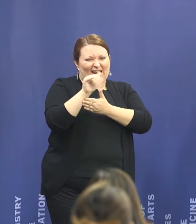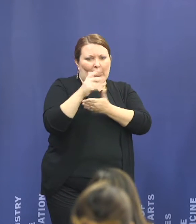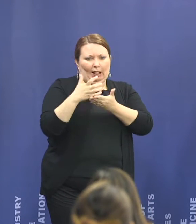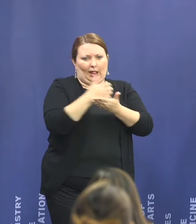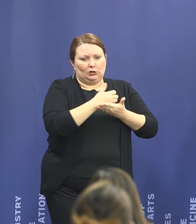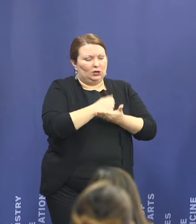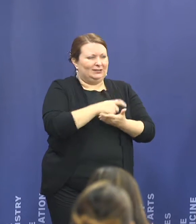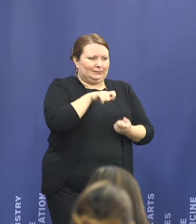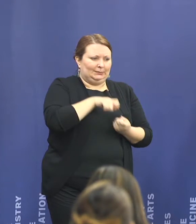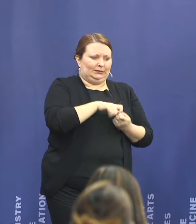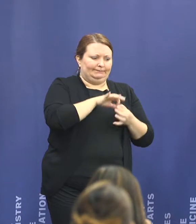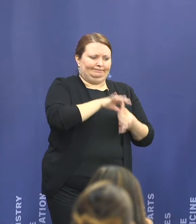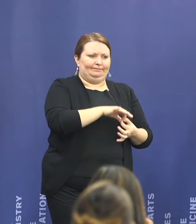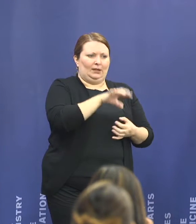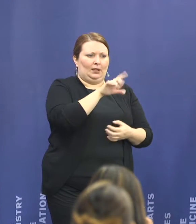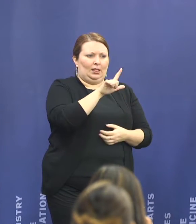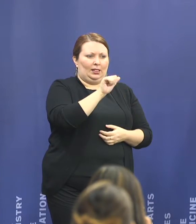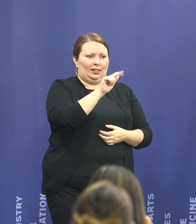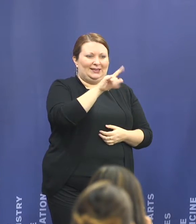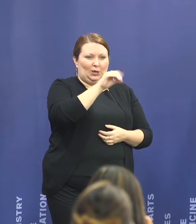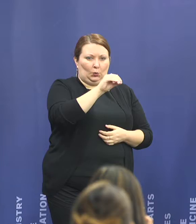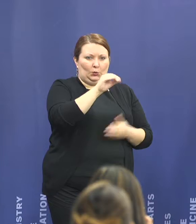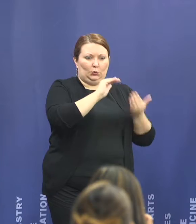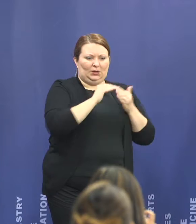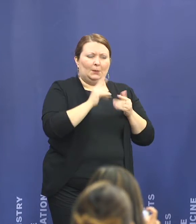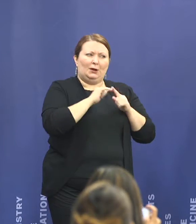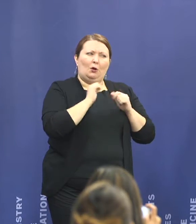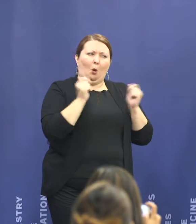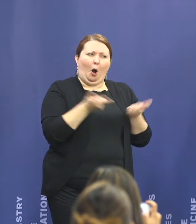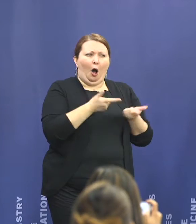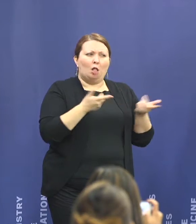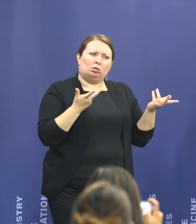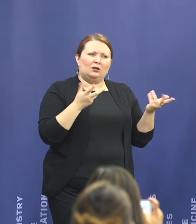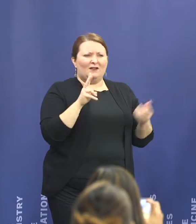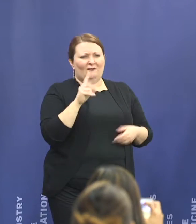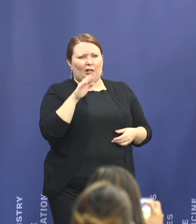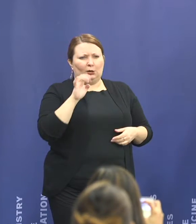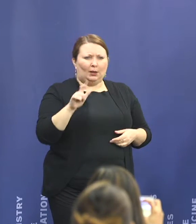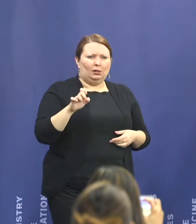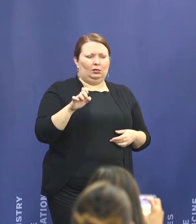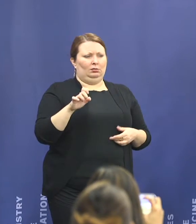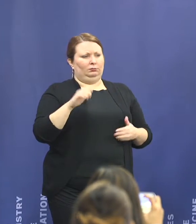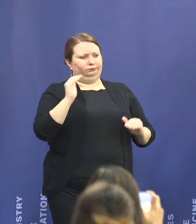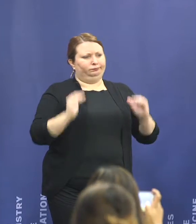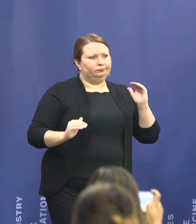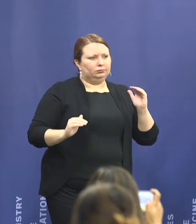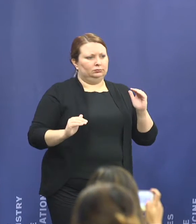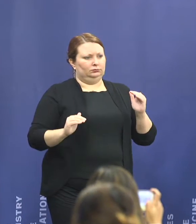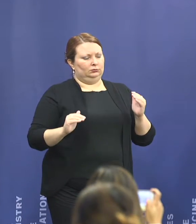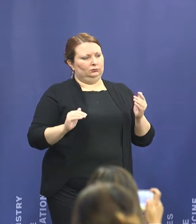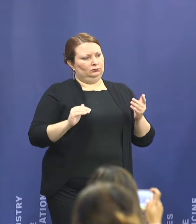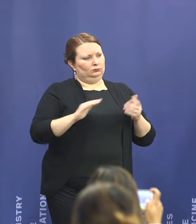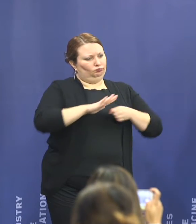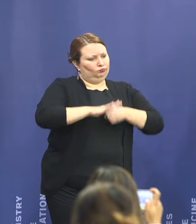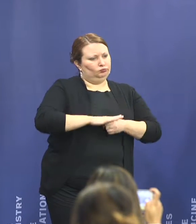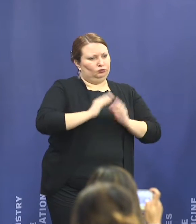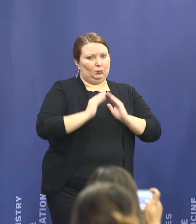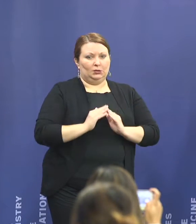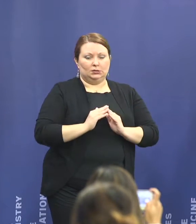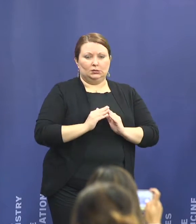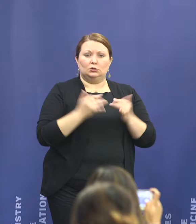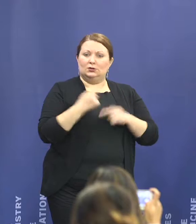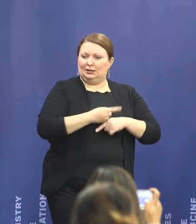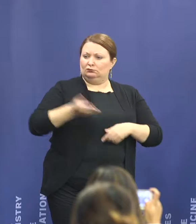for Latino communities, but obviously for all vulnerable communities. What will this mean? So the talk I